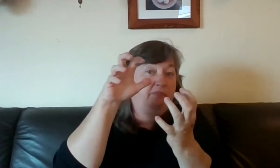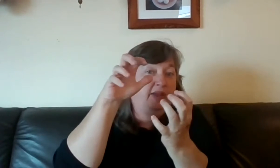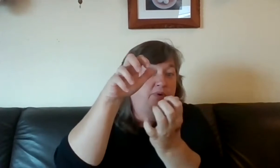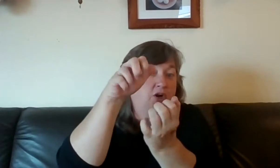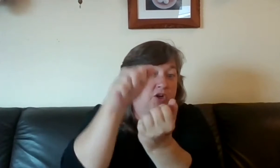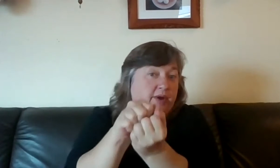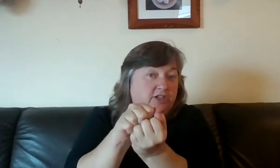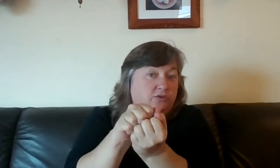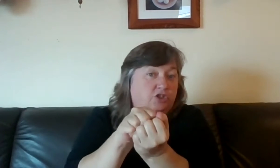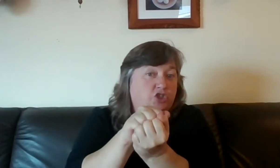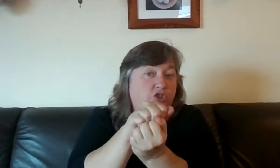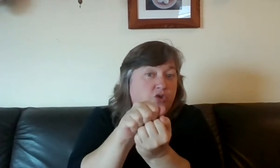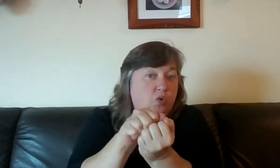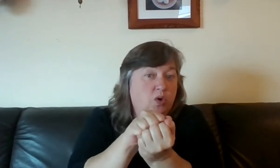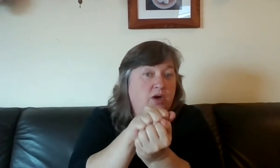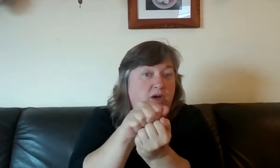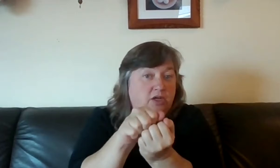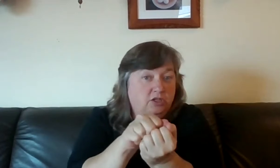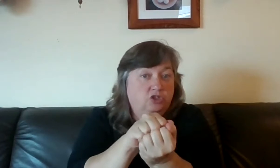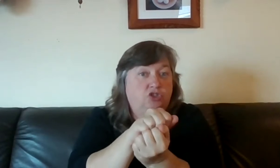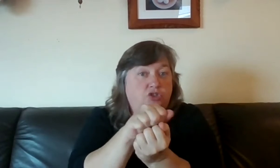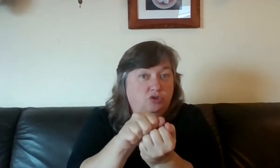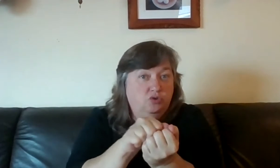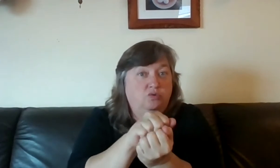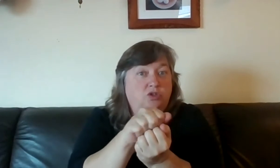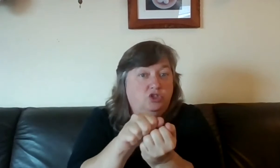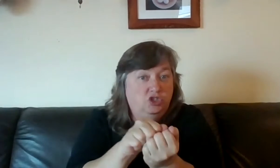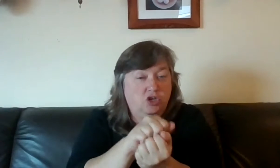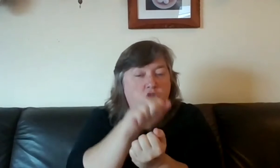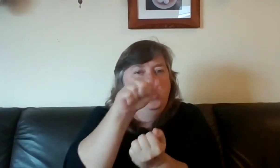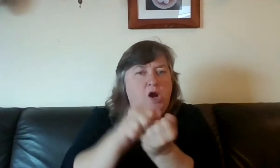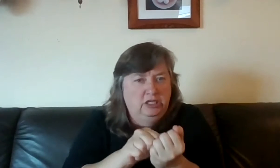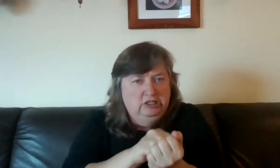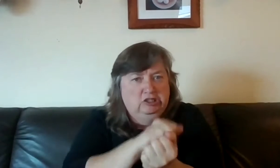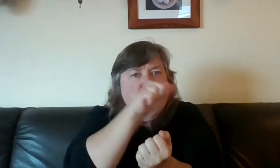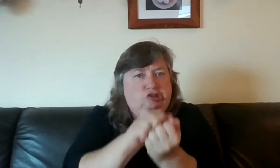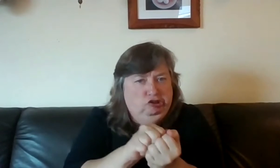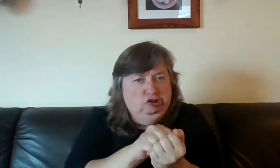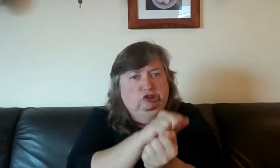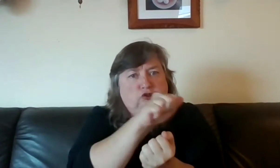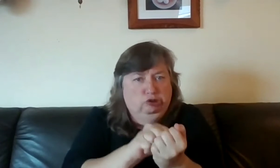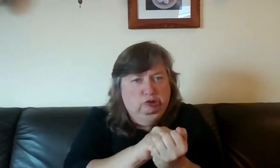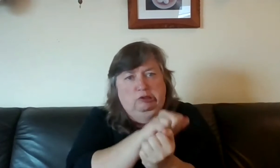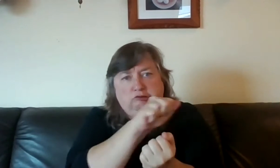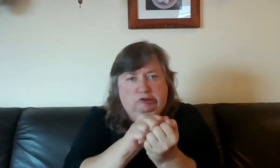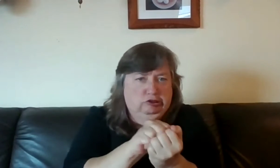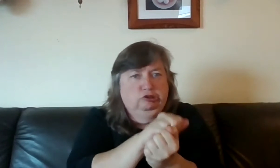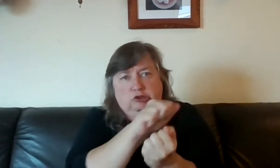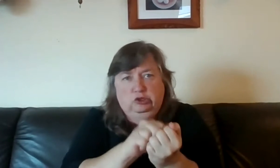bite part going into a chew, chew, chew, chew, chew. If